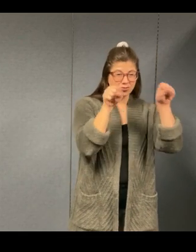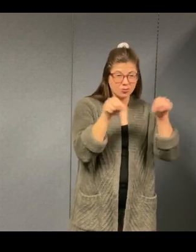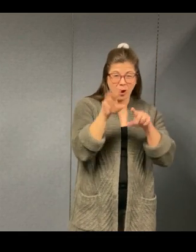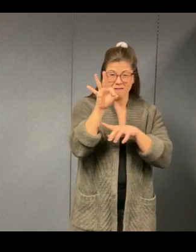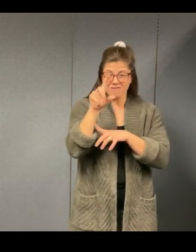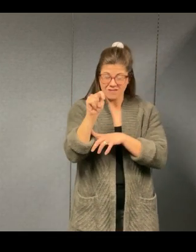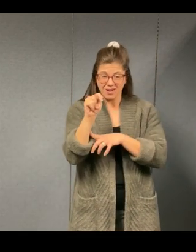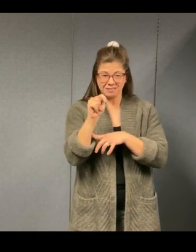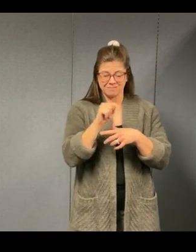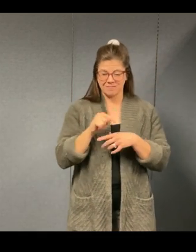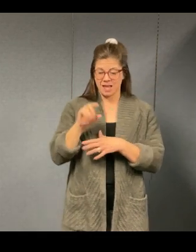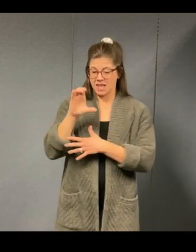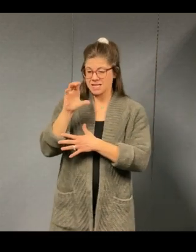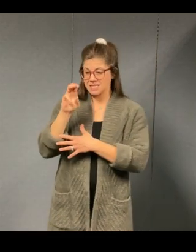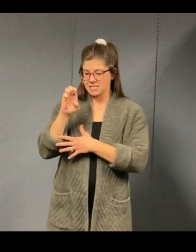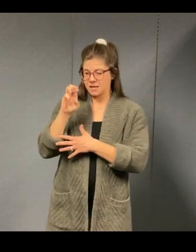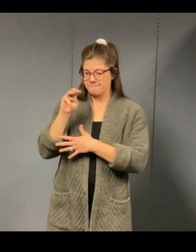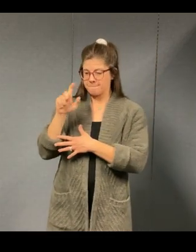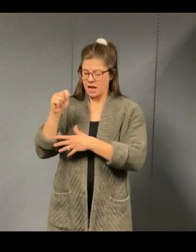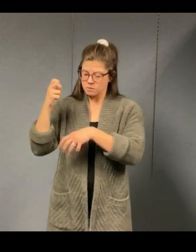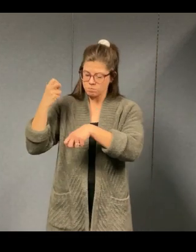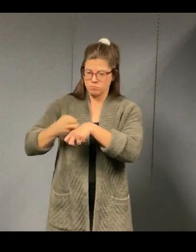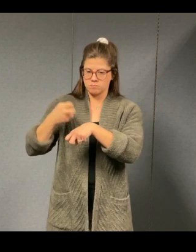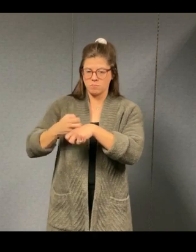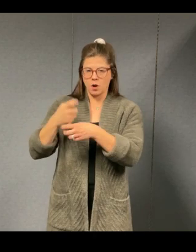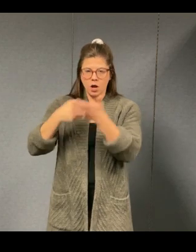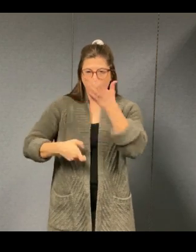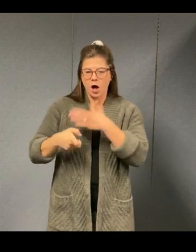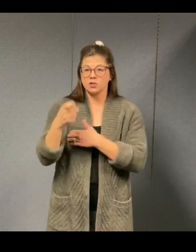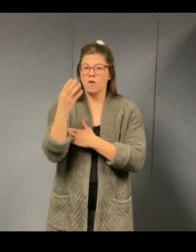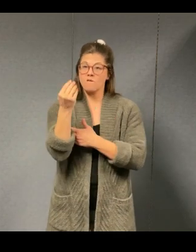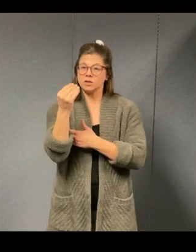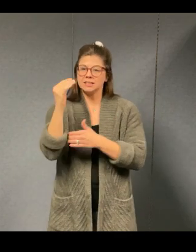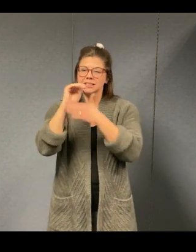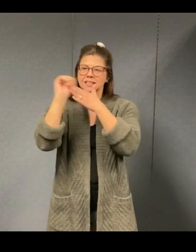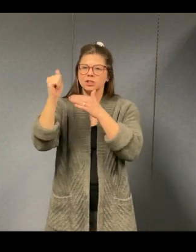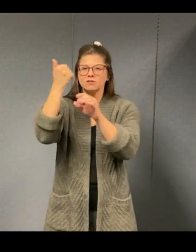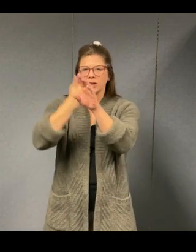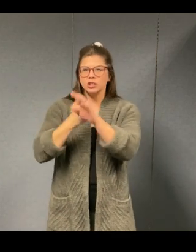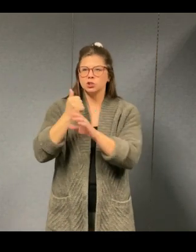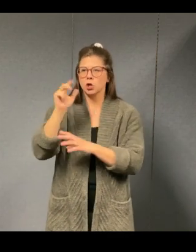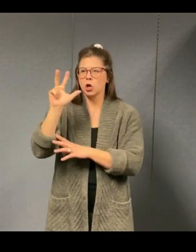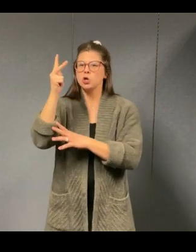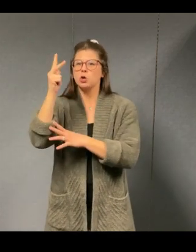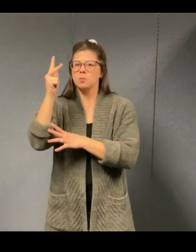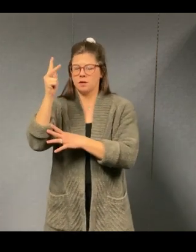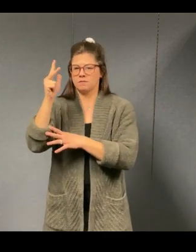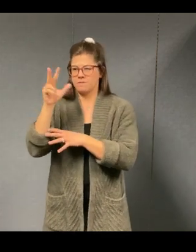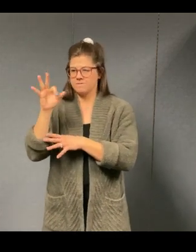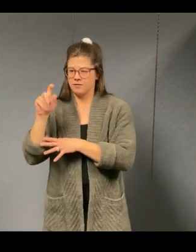and the cement costs $14 per cubic foot. By the way, don't worry